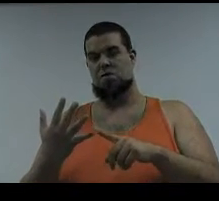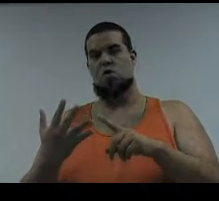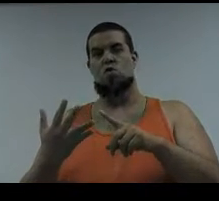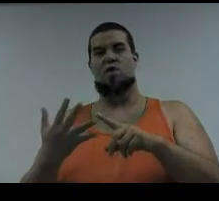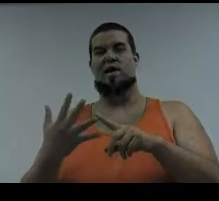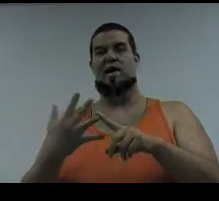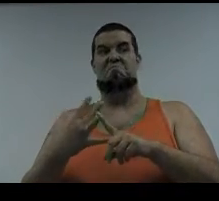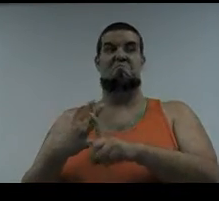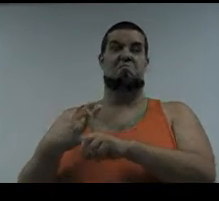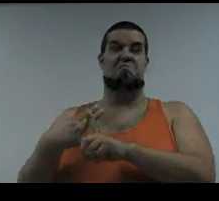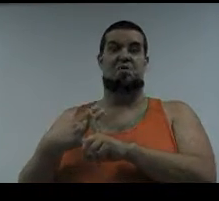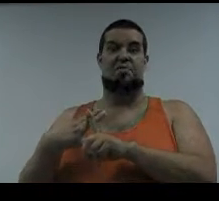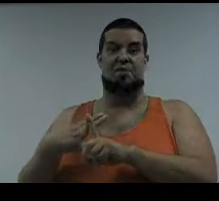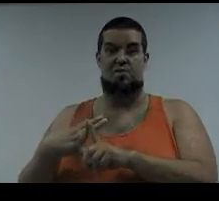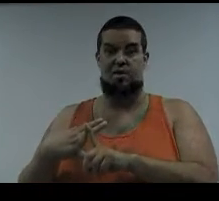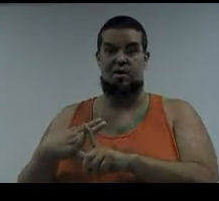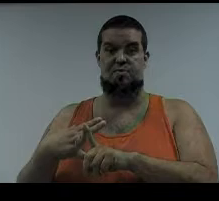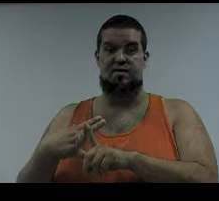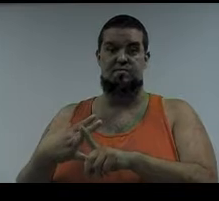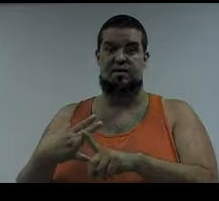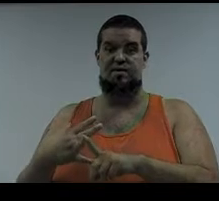We got a barbed wire prison bed.